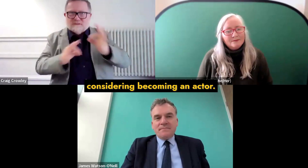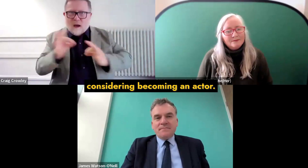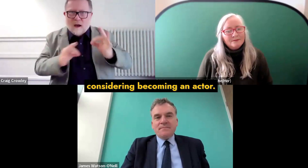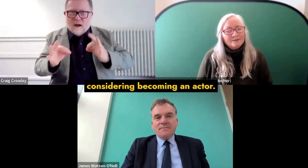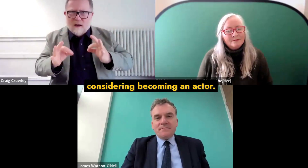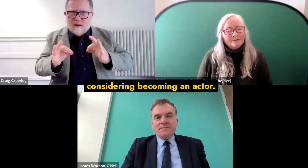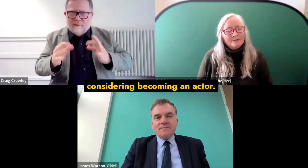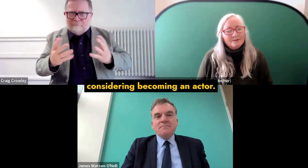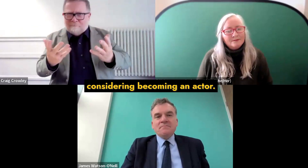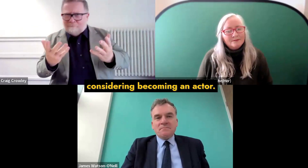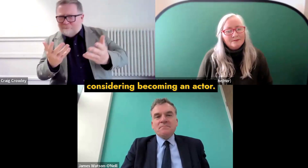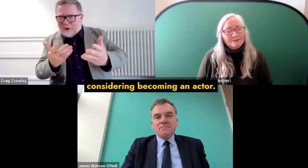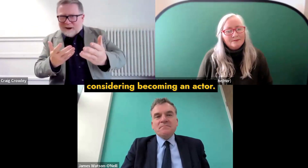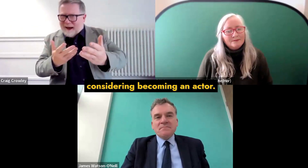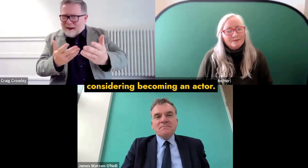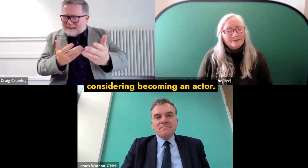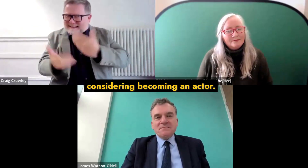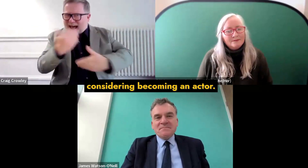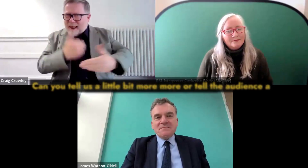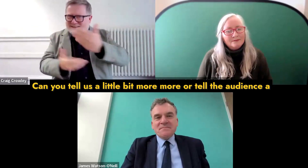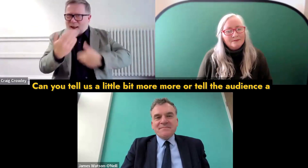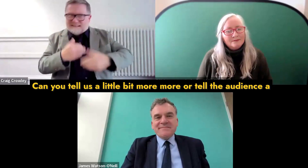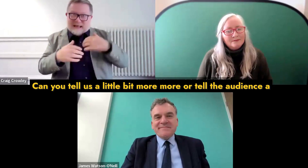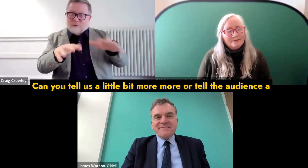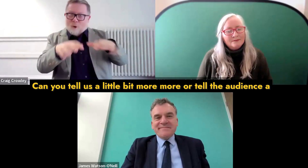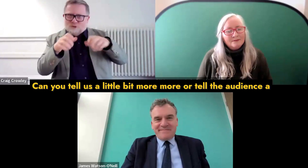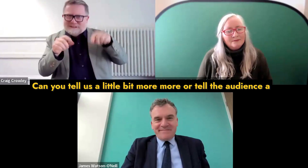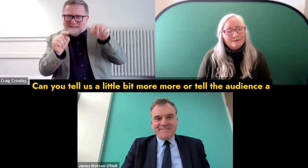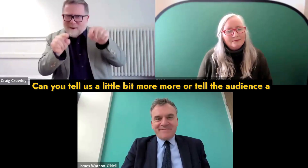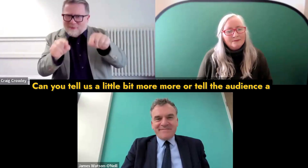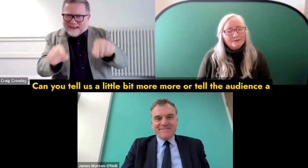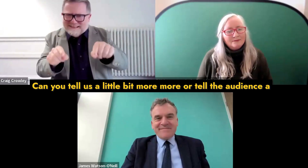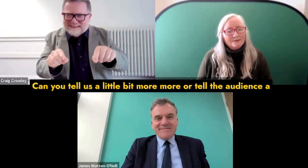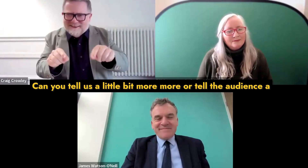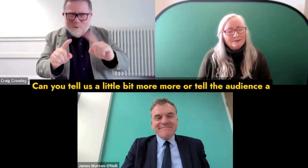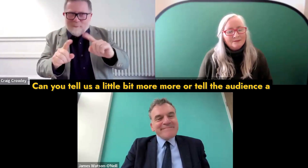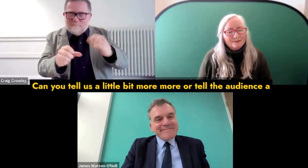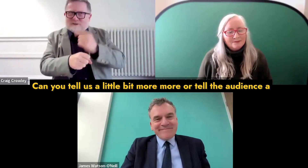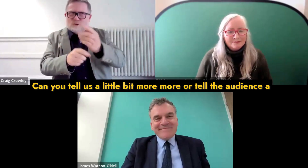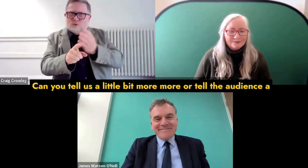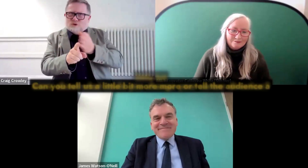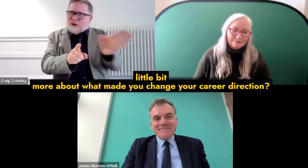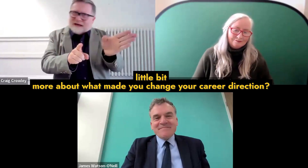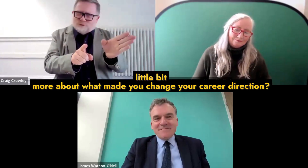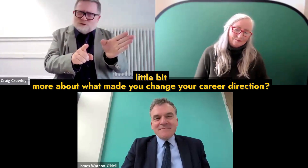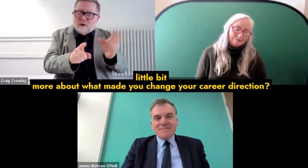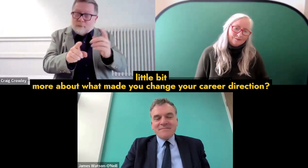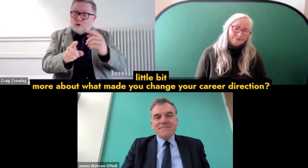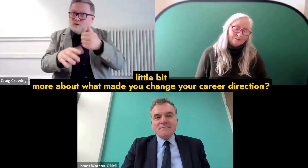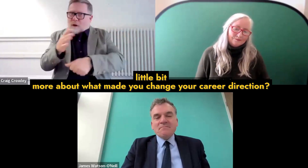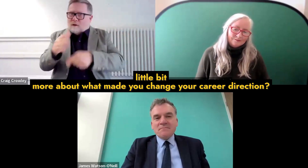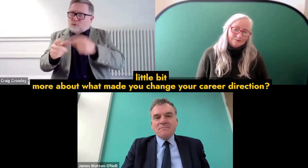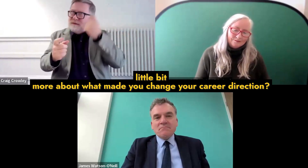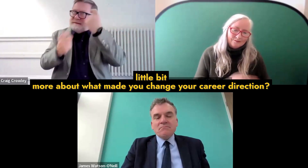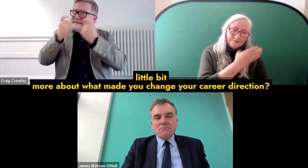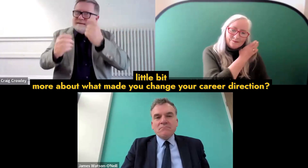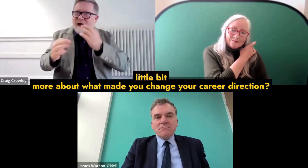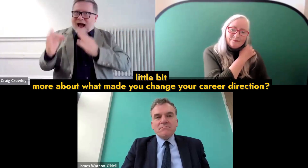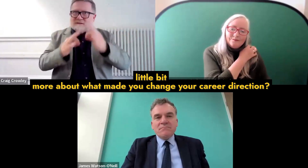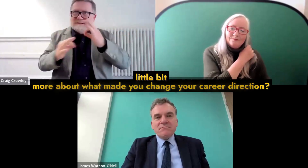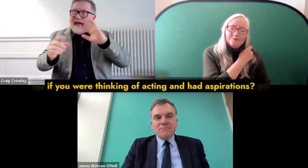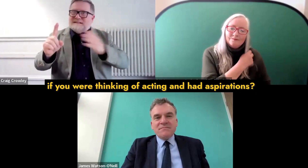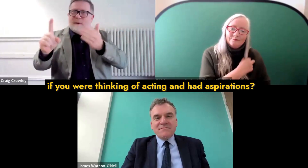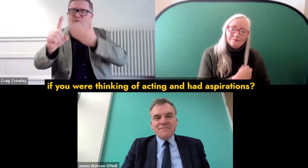were considering becoming an actor. Um, can you tell us a little bit more, or tell the audience a little bit more about what made you change your